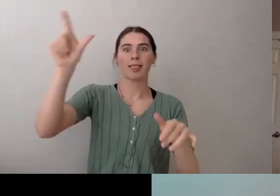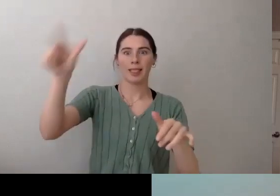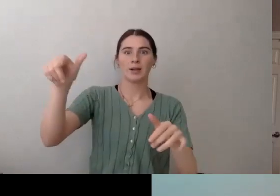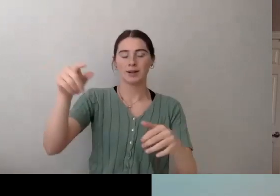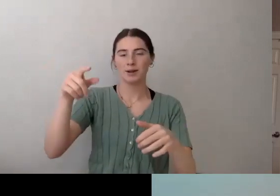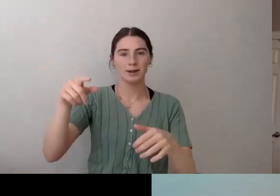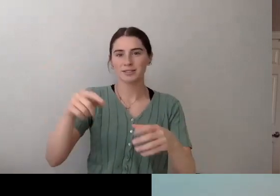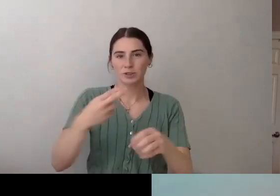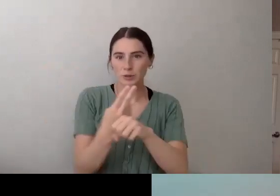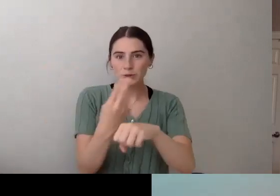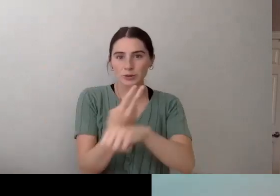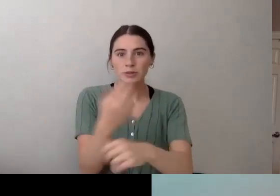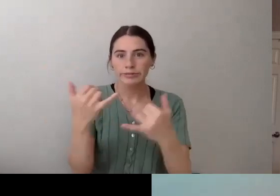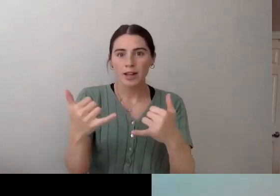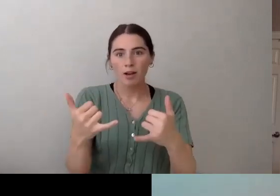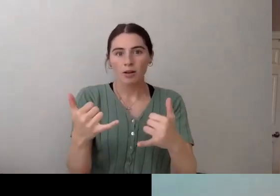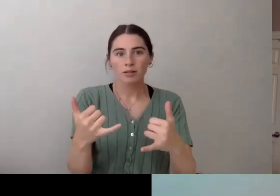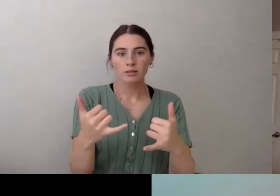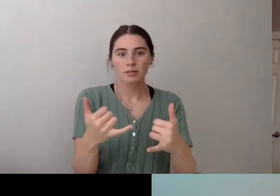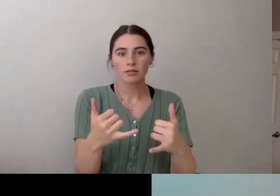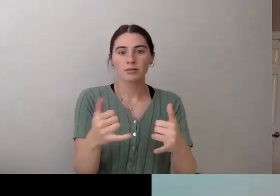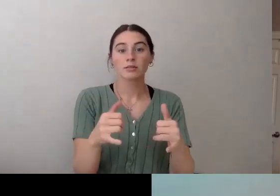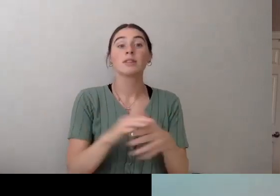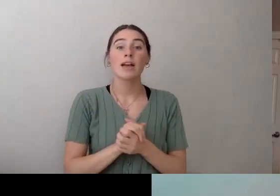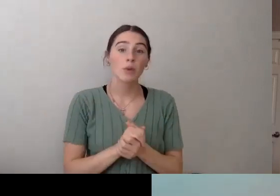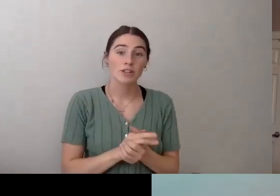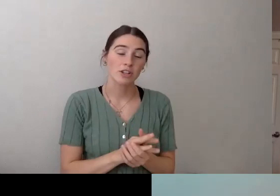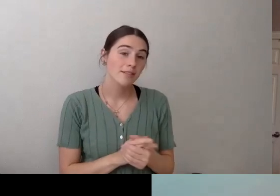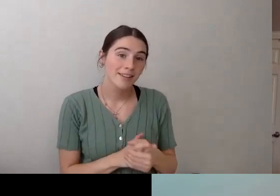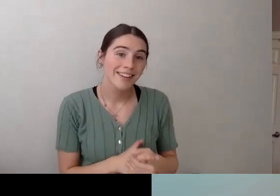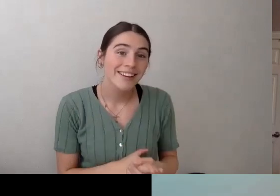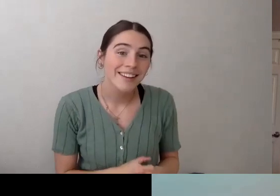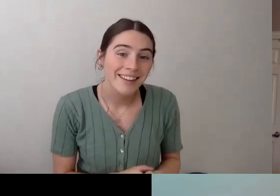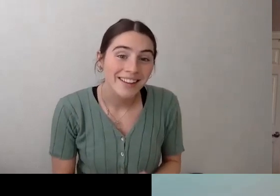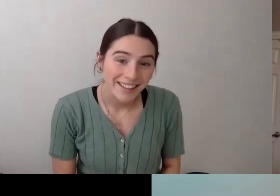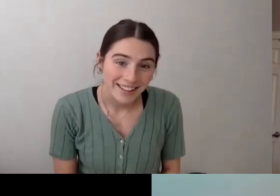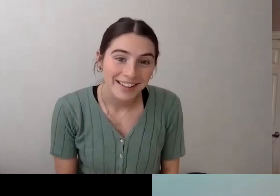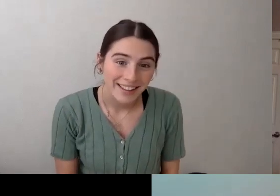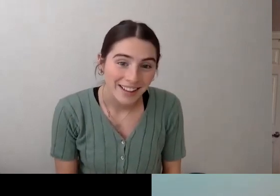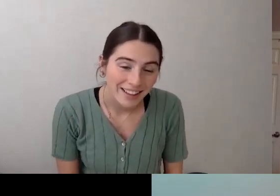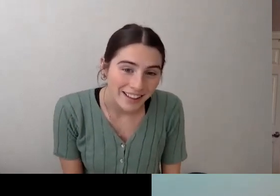and use them. Or if, yes,